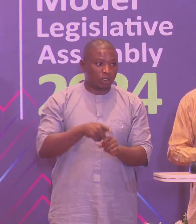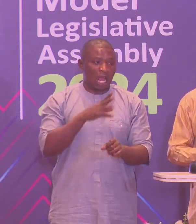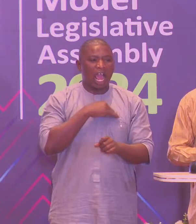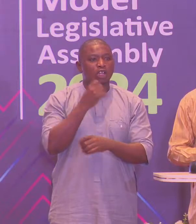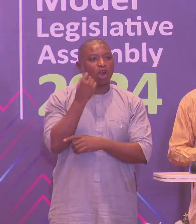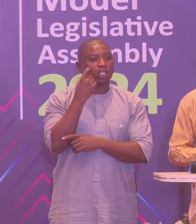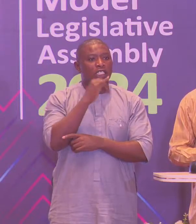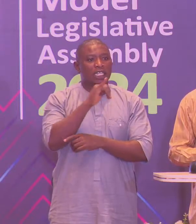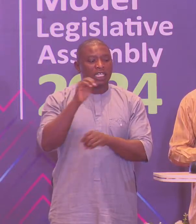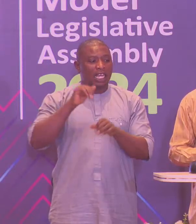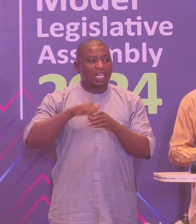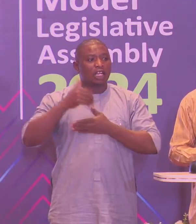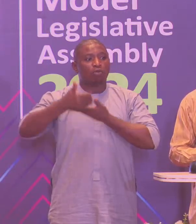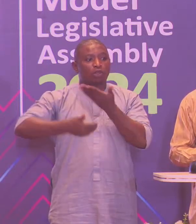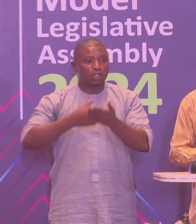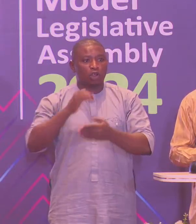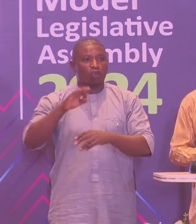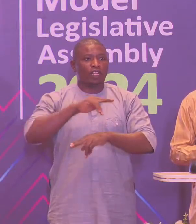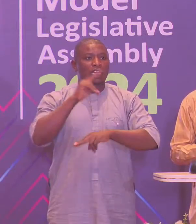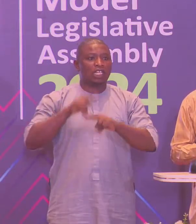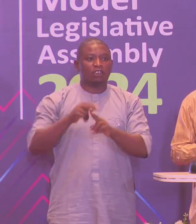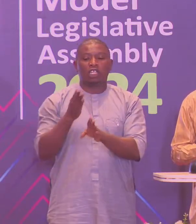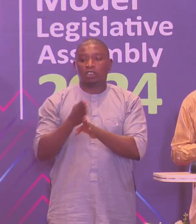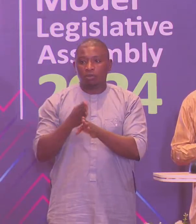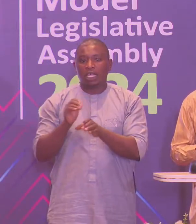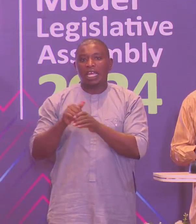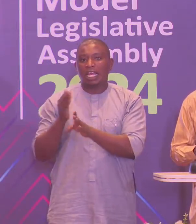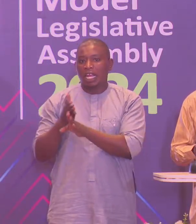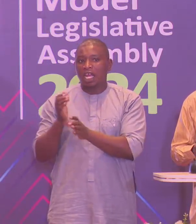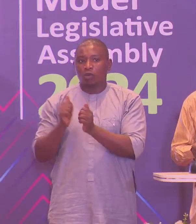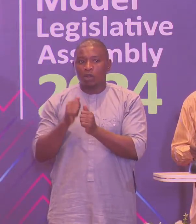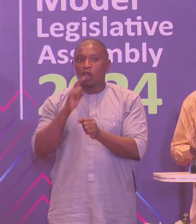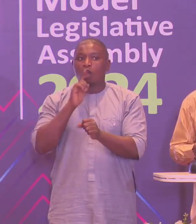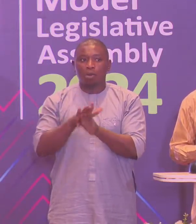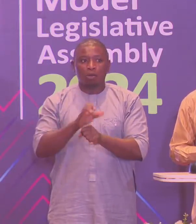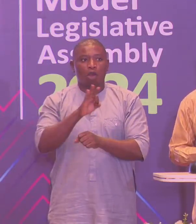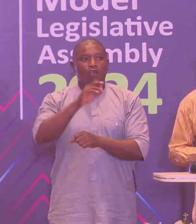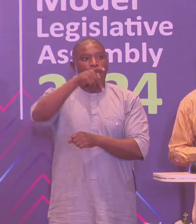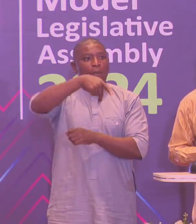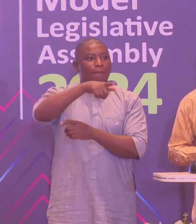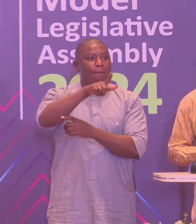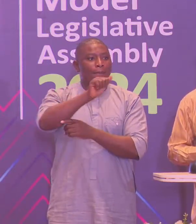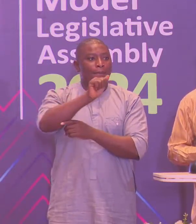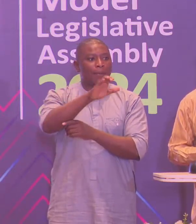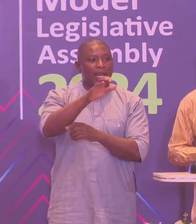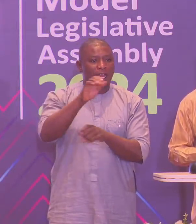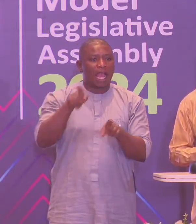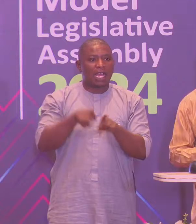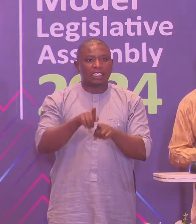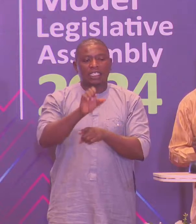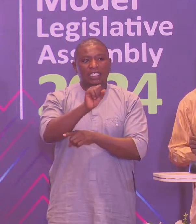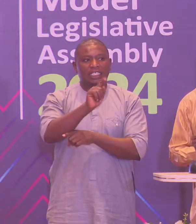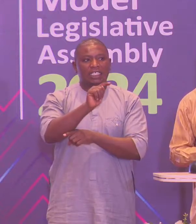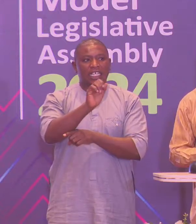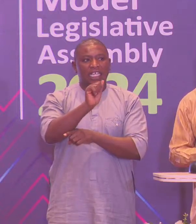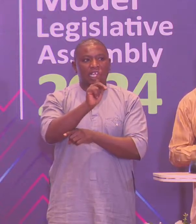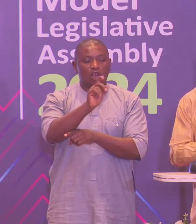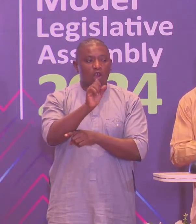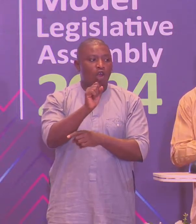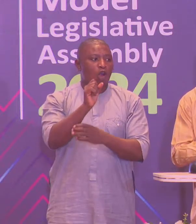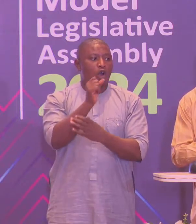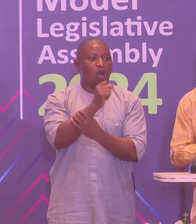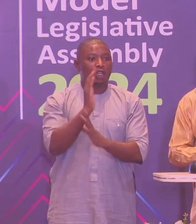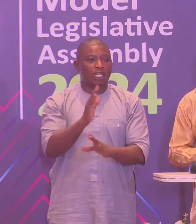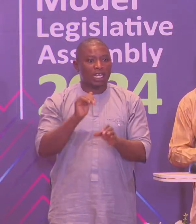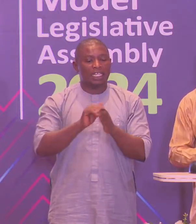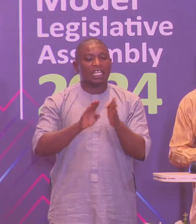understanding in the processes of the National Assembly in line with the core commitment of Plac as a stakeholder in the